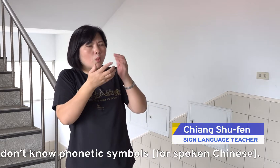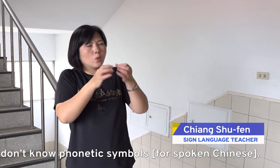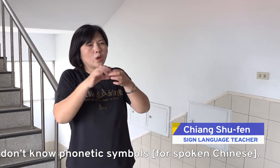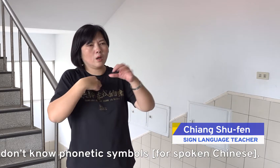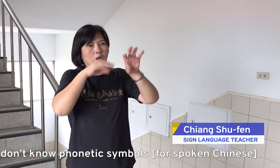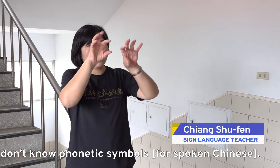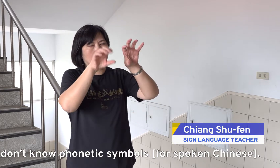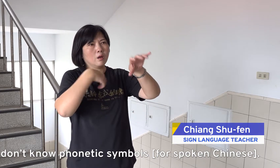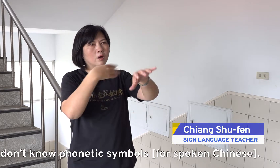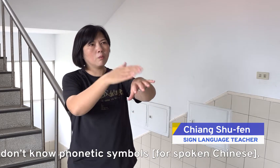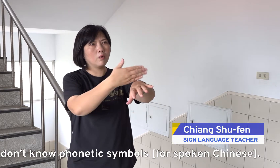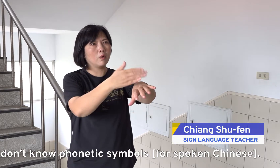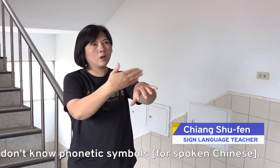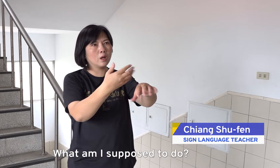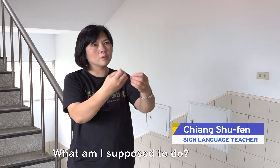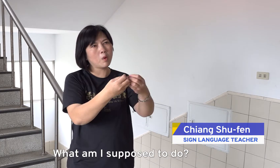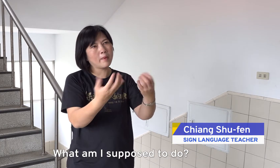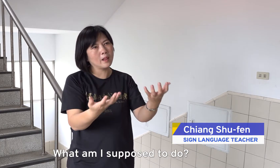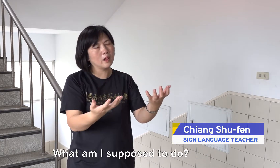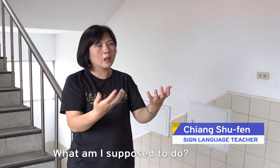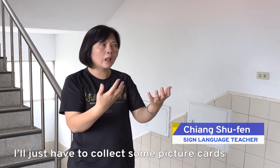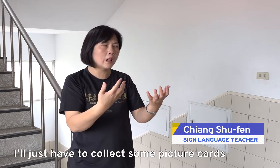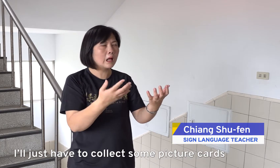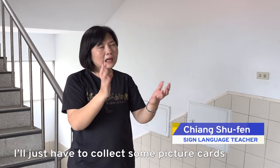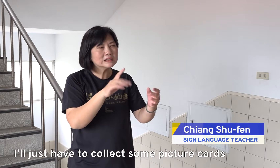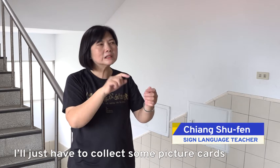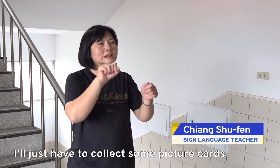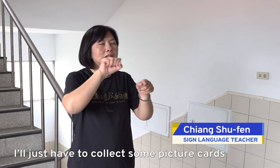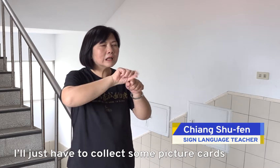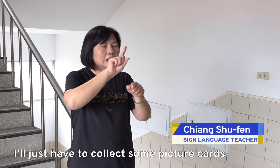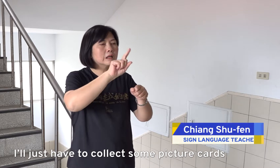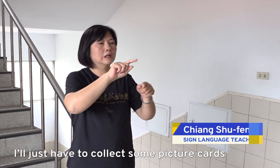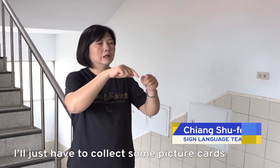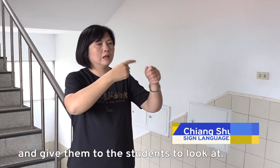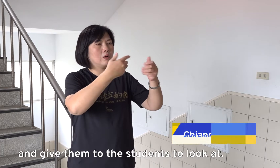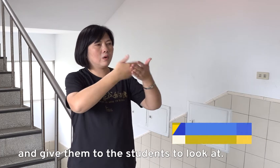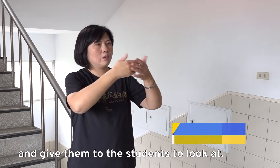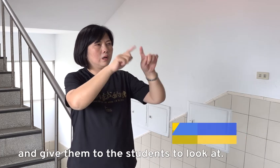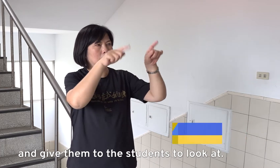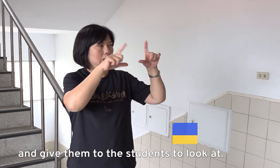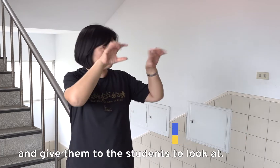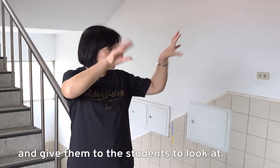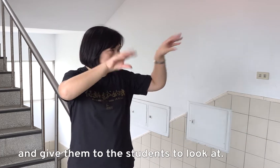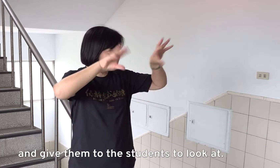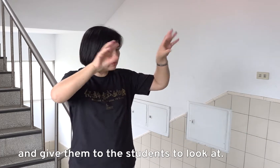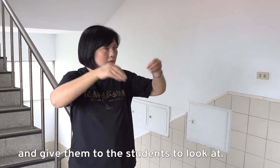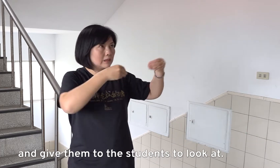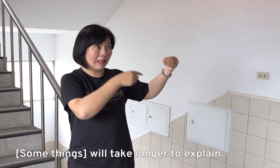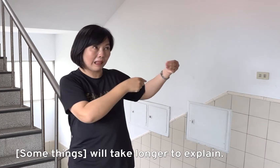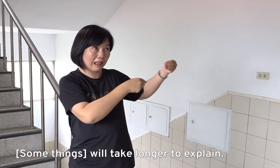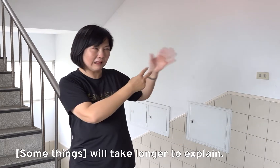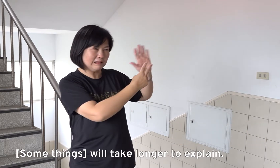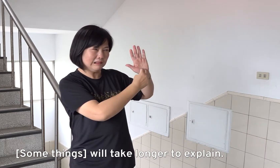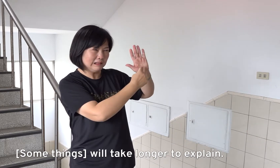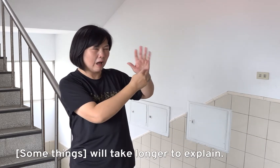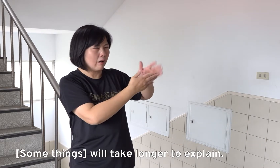don't know phonetic symbols. What am I supposed to do? I'll just have to collect some picture cards and give them to the students to look at. Some things will take longer